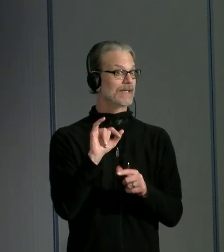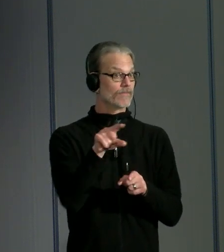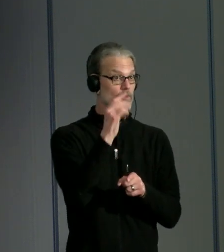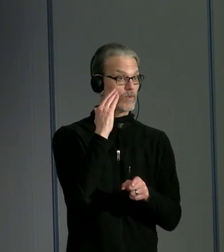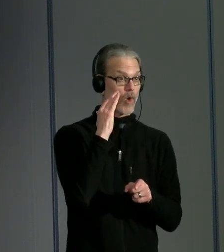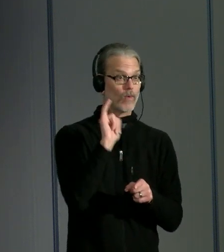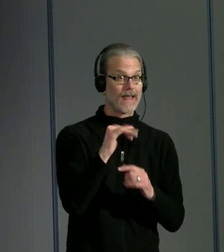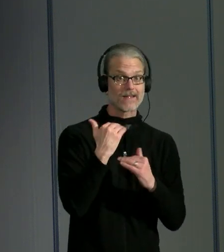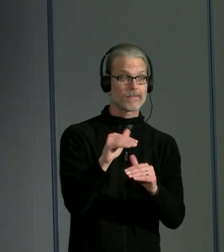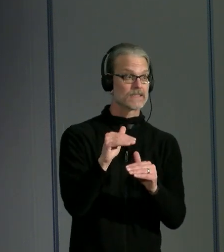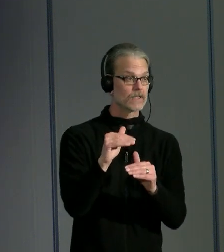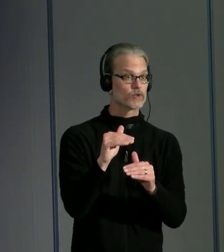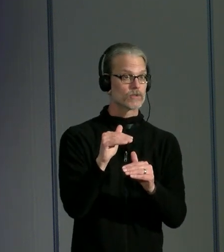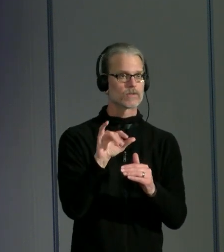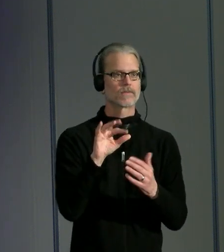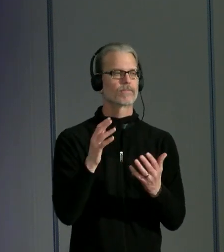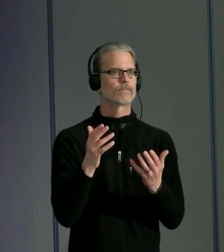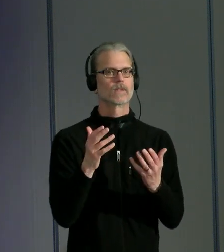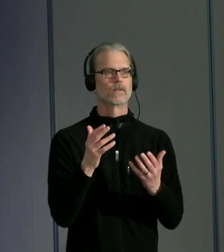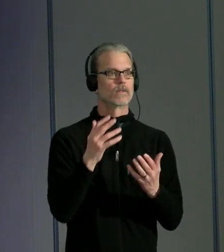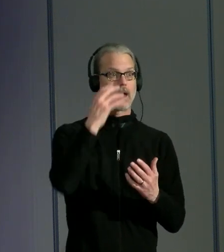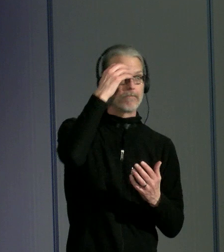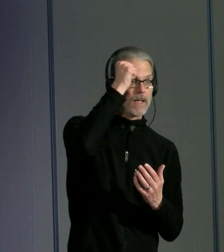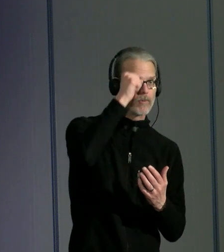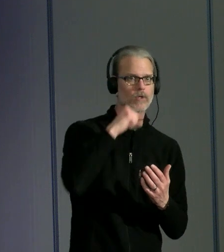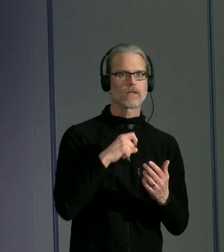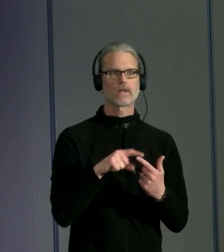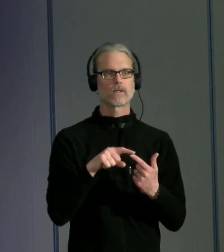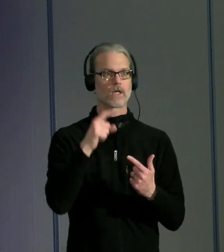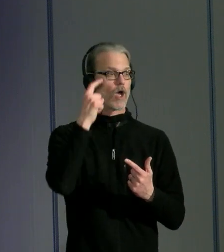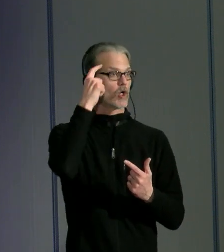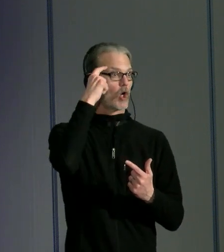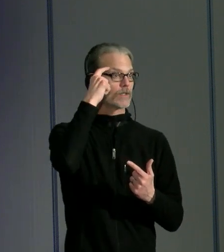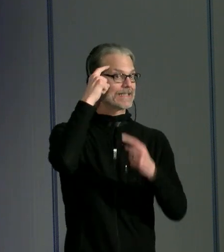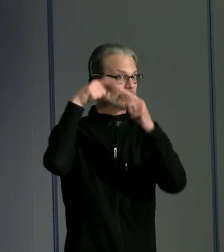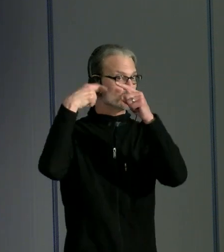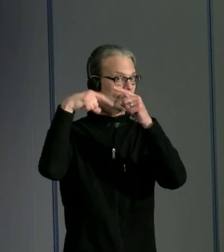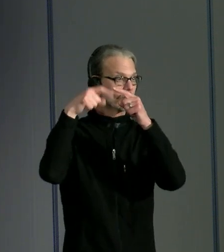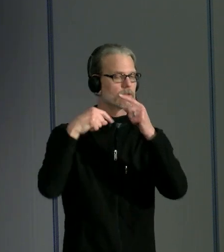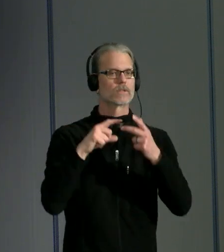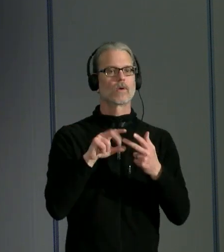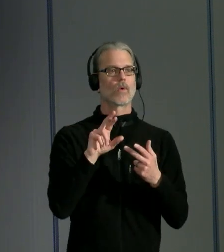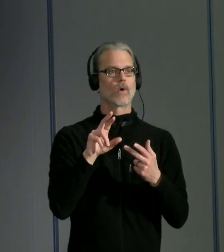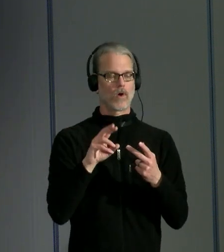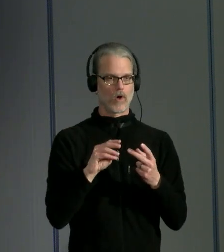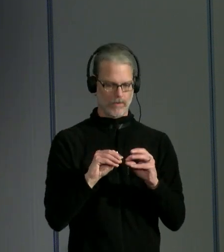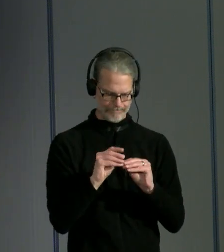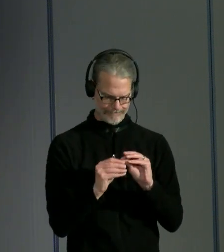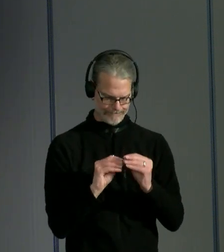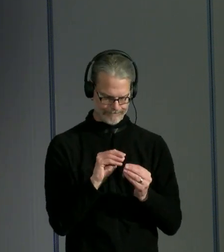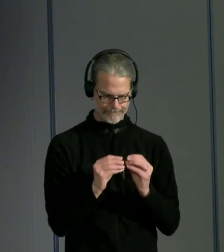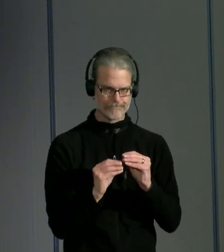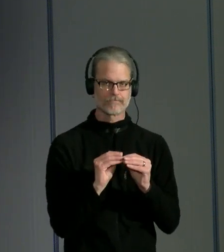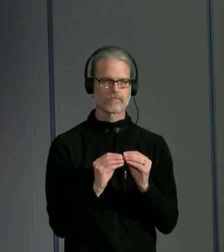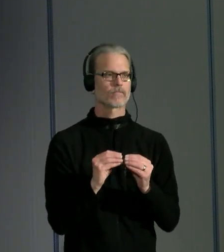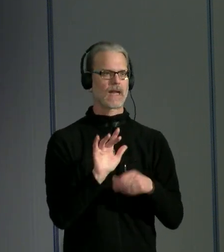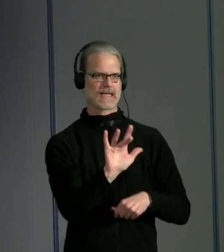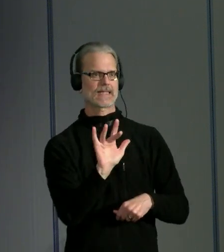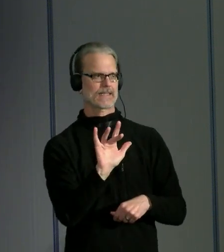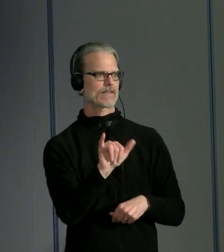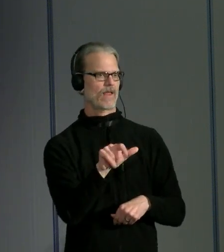that limitation, whether it's memory or cognition or fine manipulation, click into that